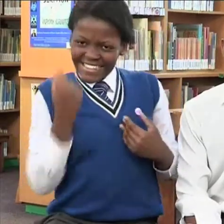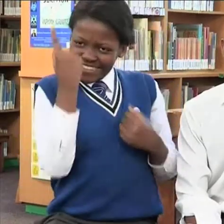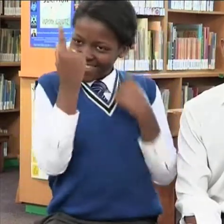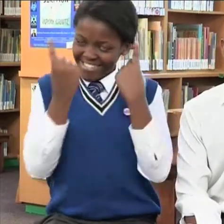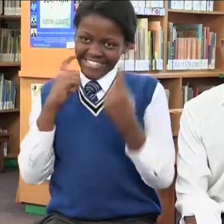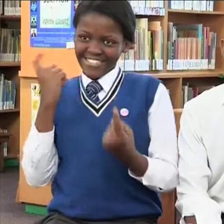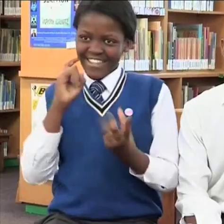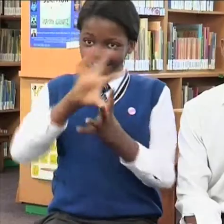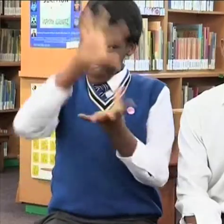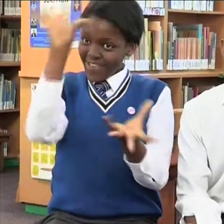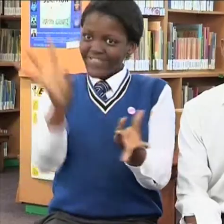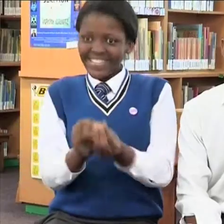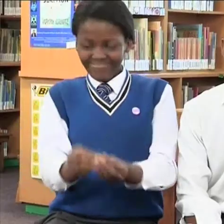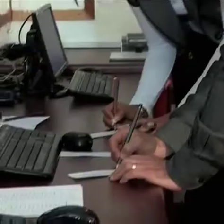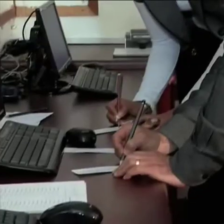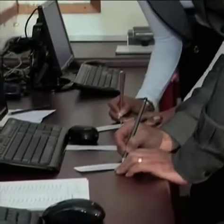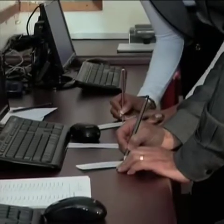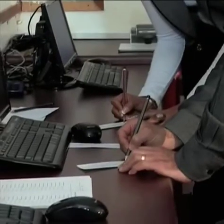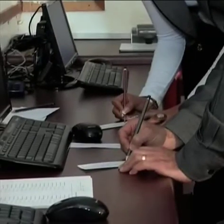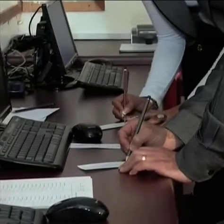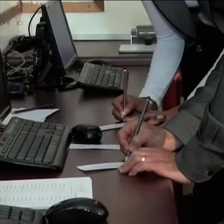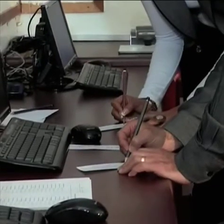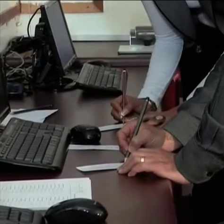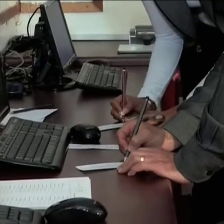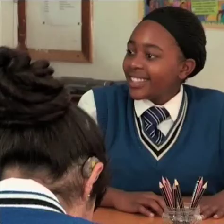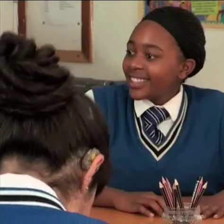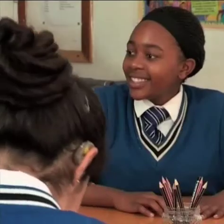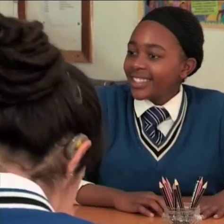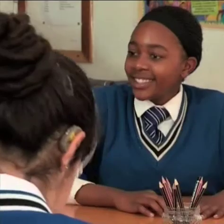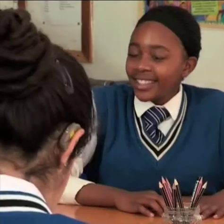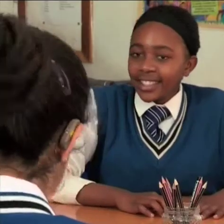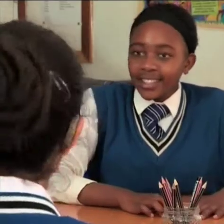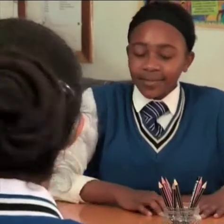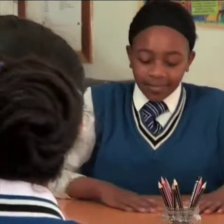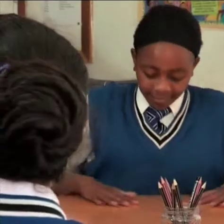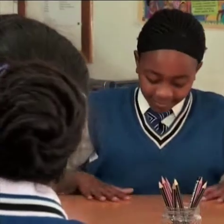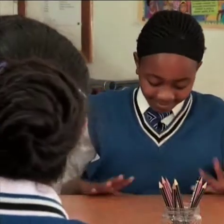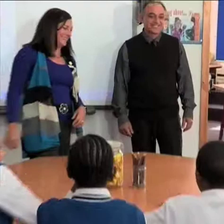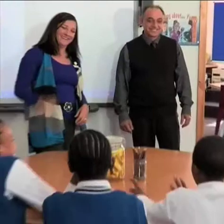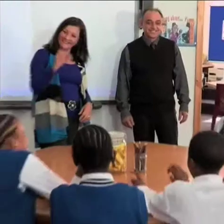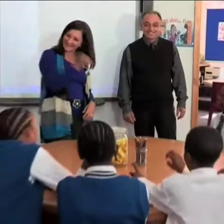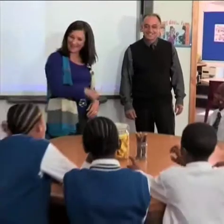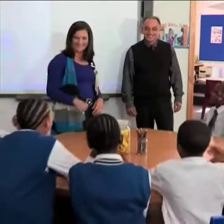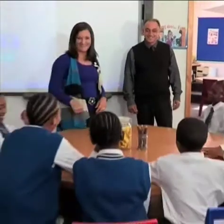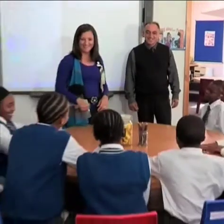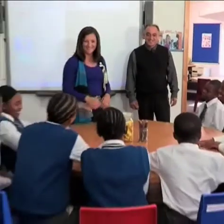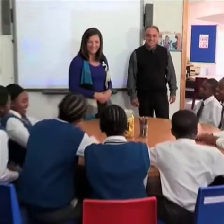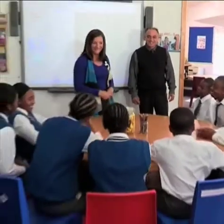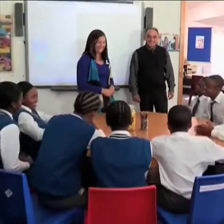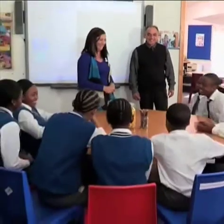everything. Deaf children have the same capacity for learning as hearing children. And with the help of systems which could build on their strengths, they can reach their